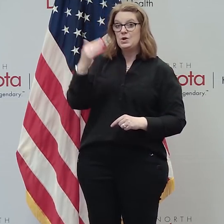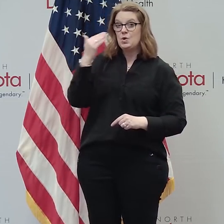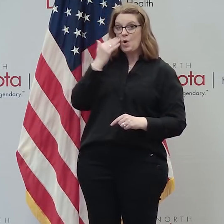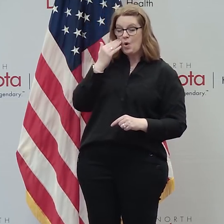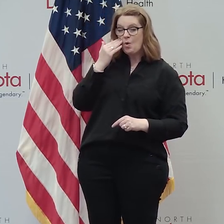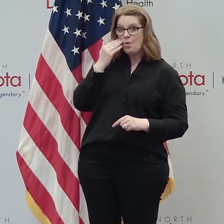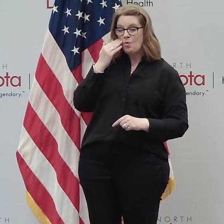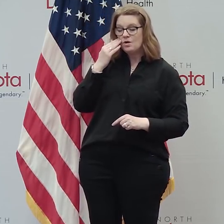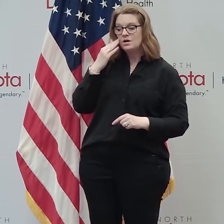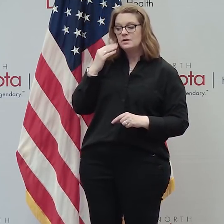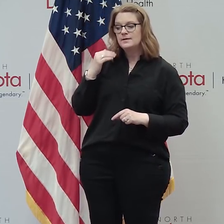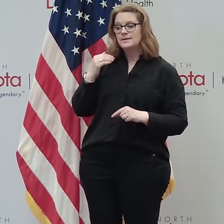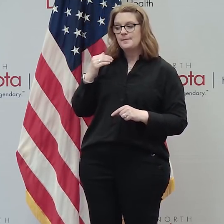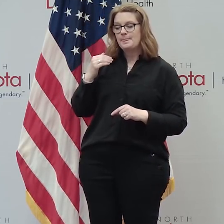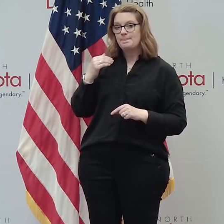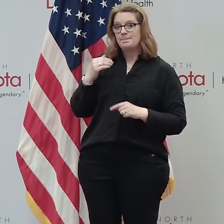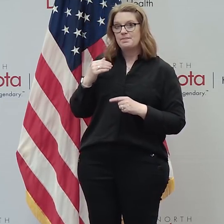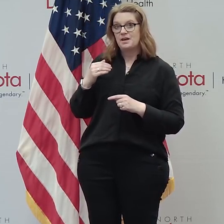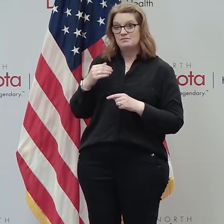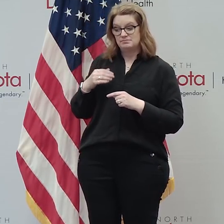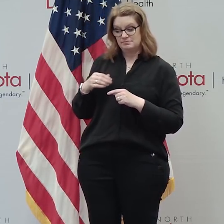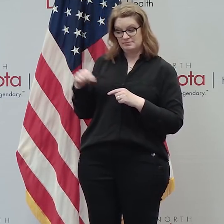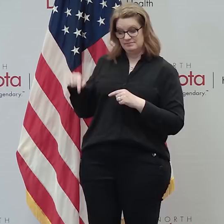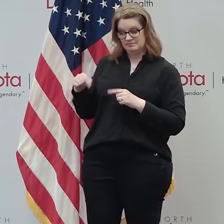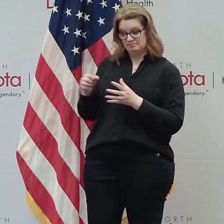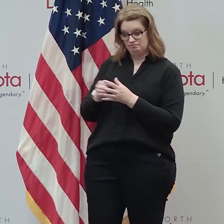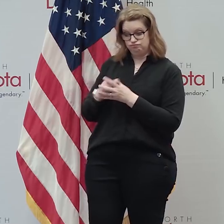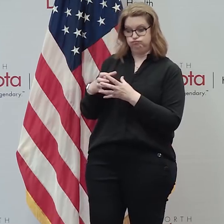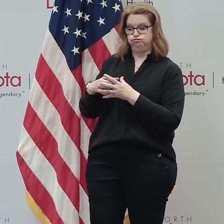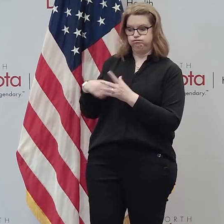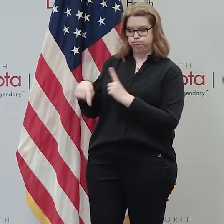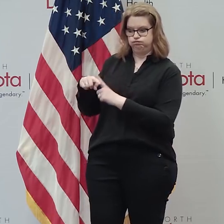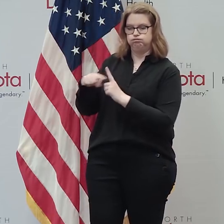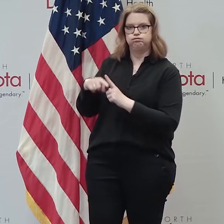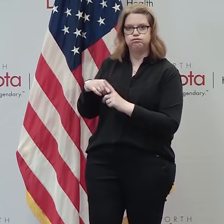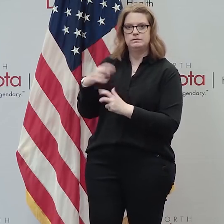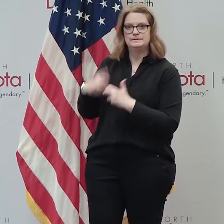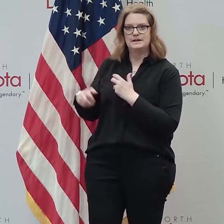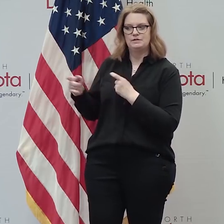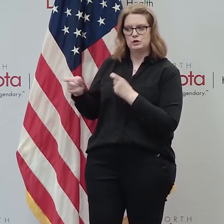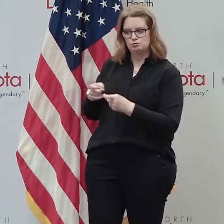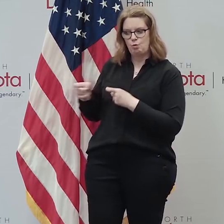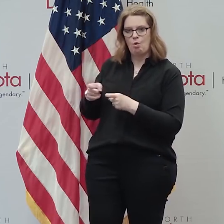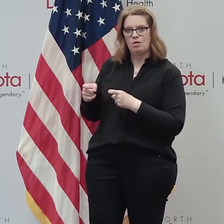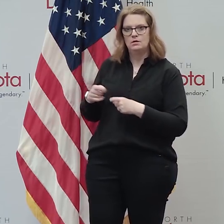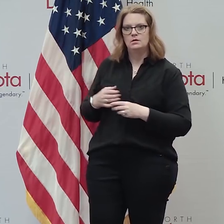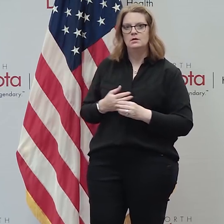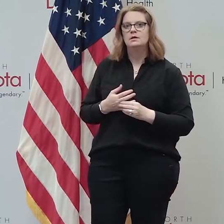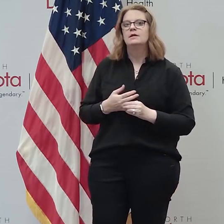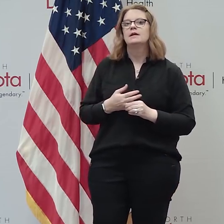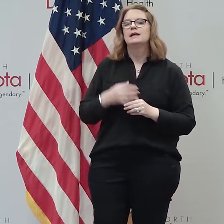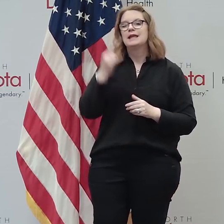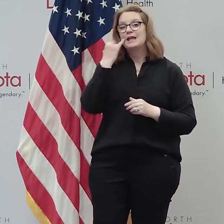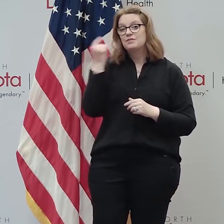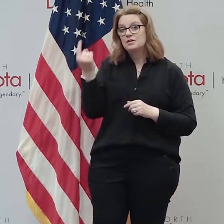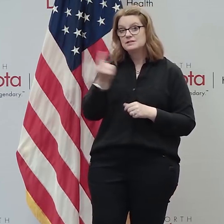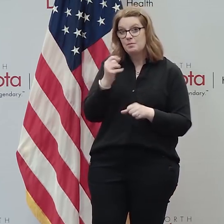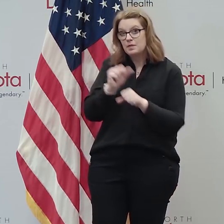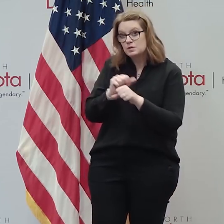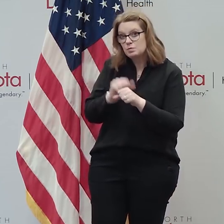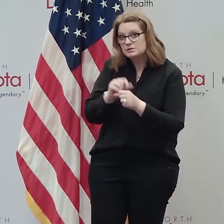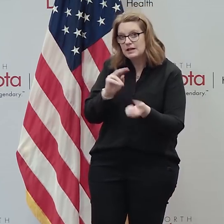nation that outbreaks can occur, and they're hard to control. But if you've got someone who's working in a long-term care